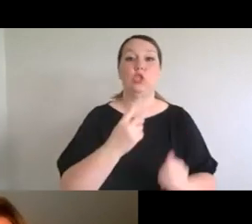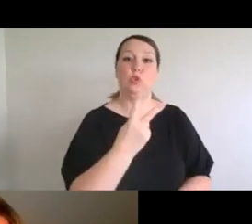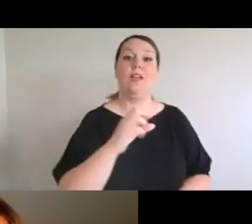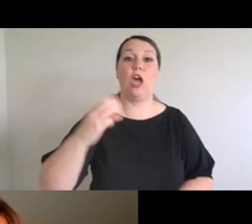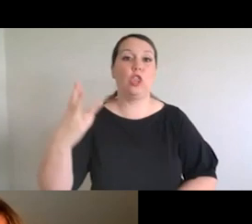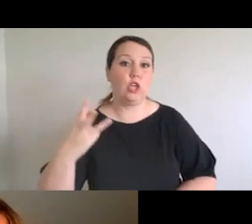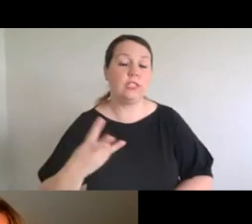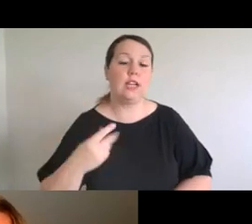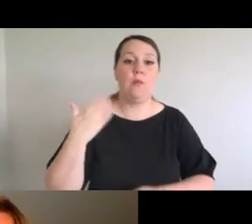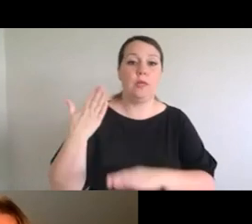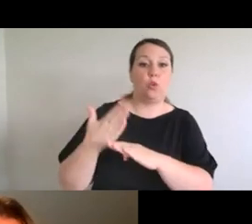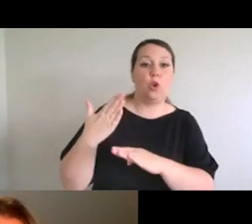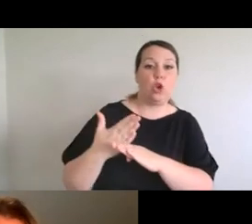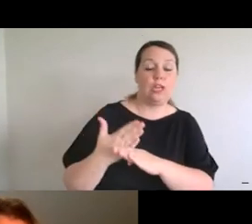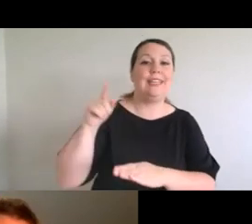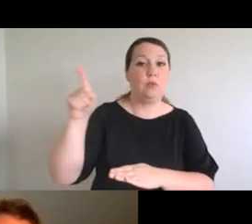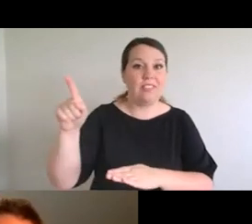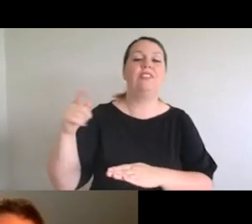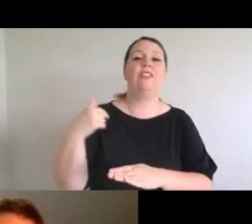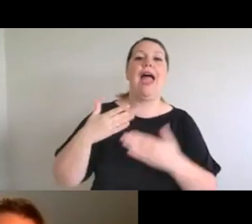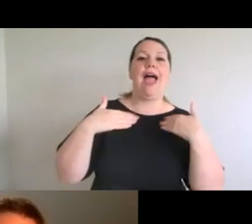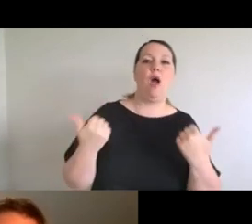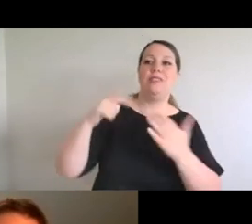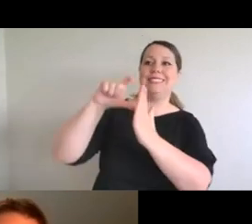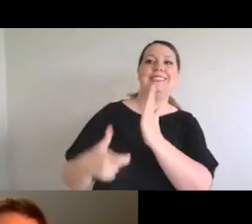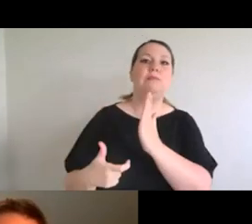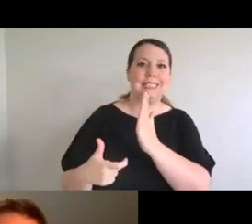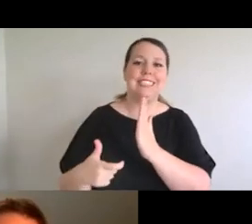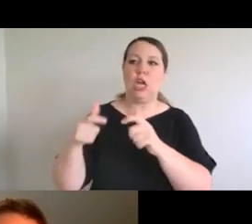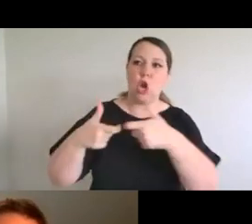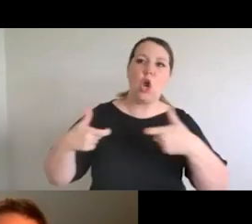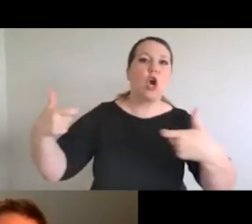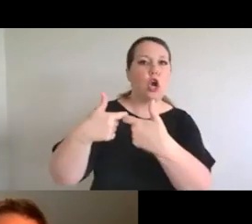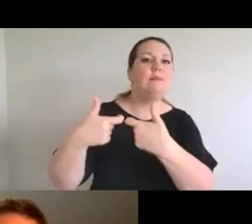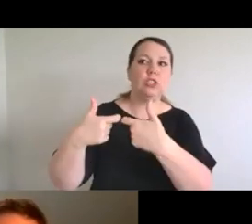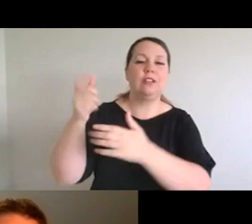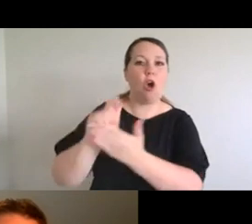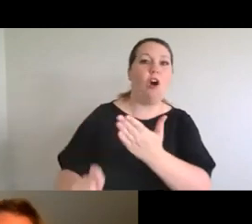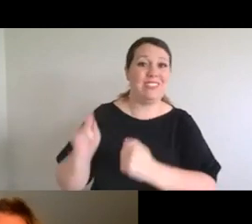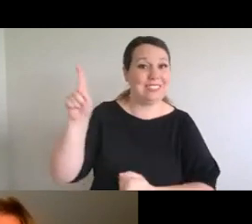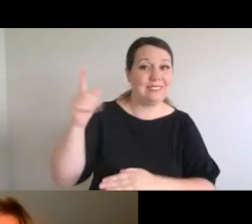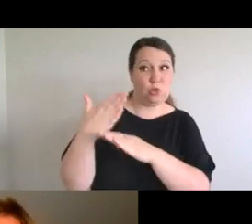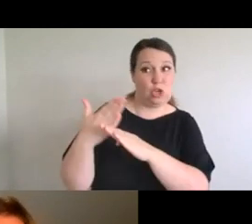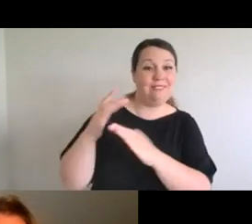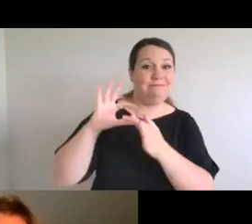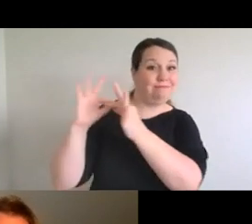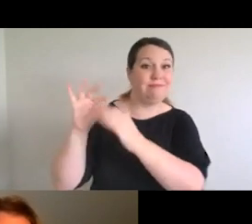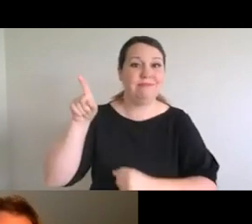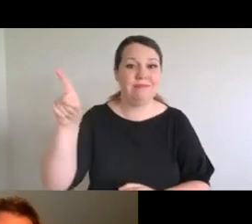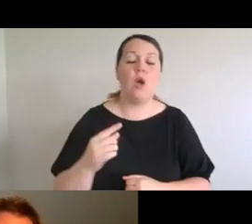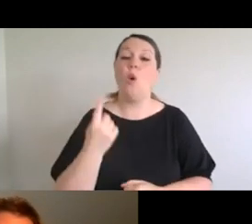Director of Advocacy at the Health and Disability Commissioner's Office, was it was a building on the Queen,